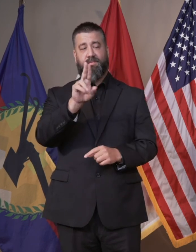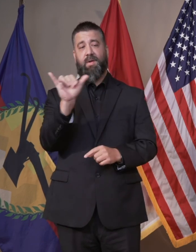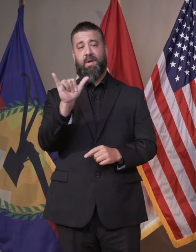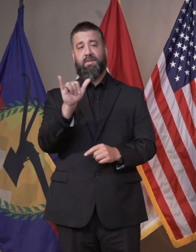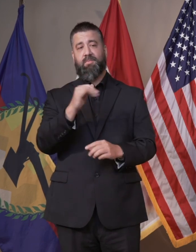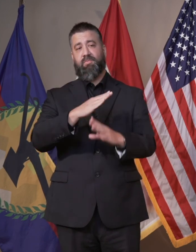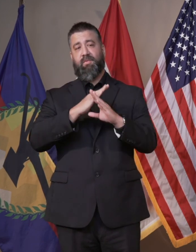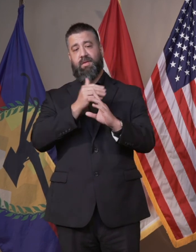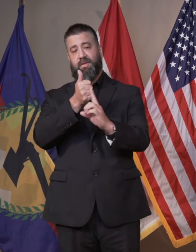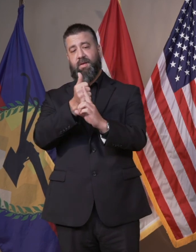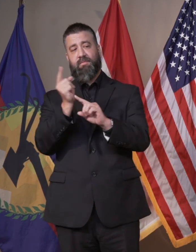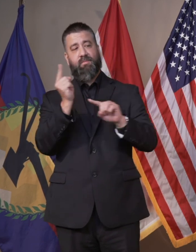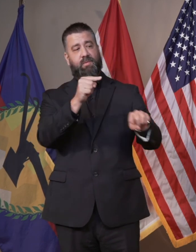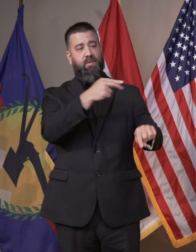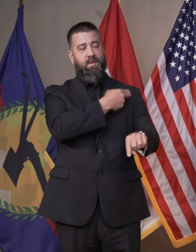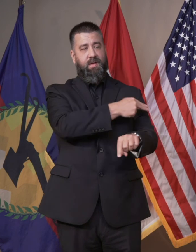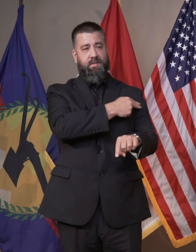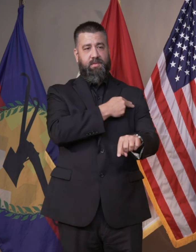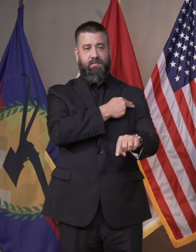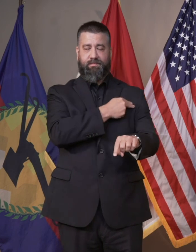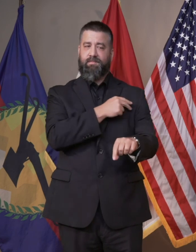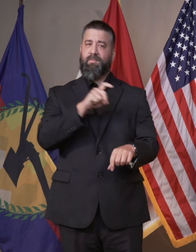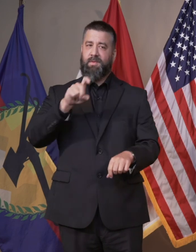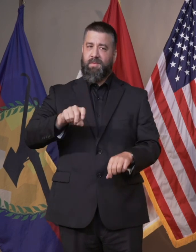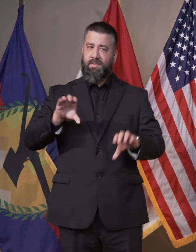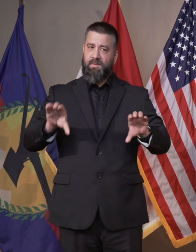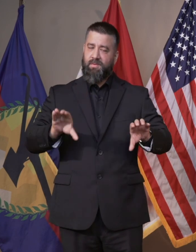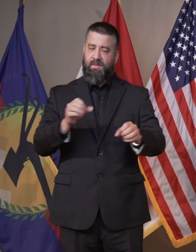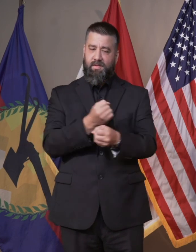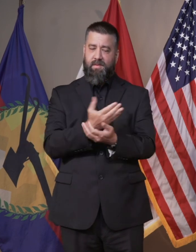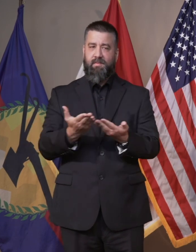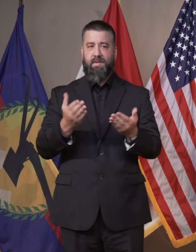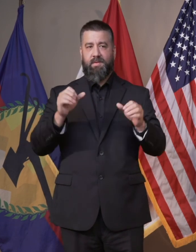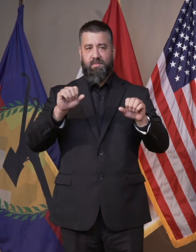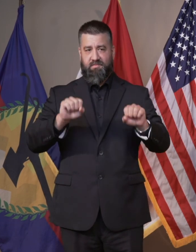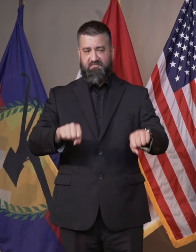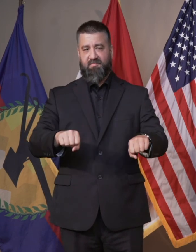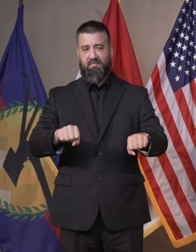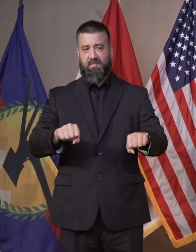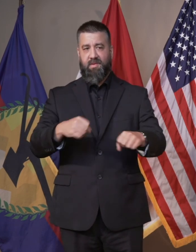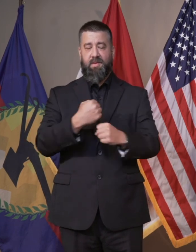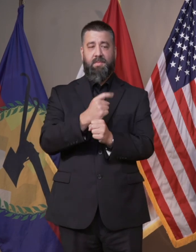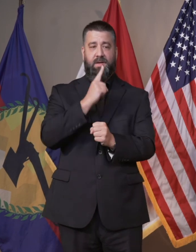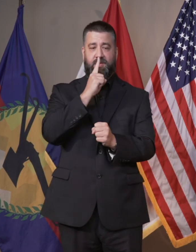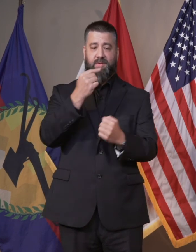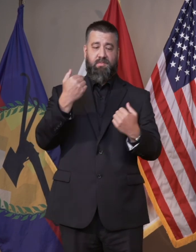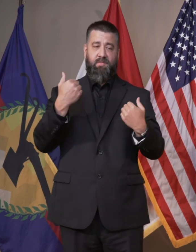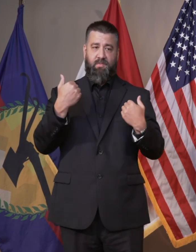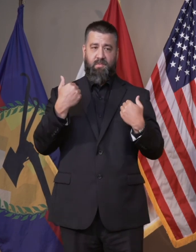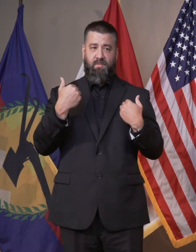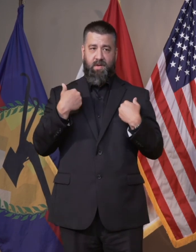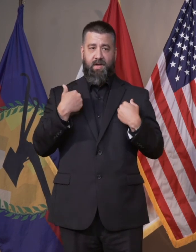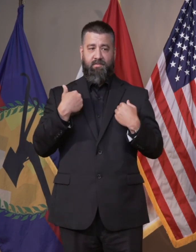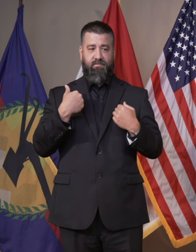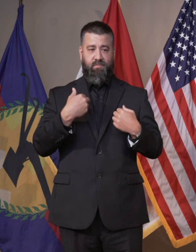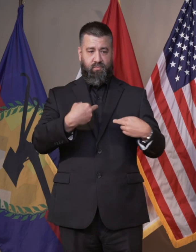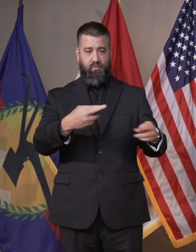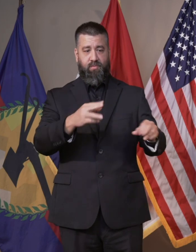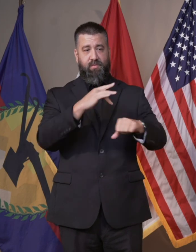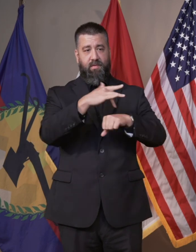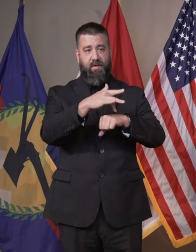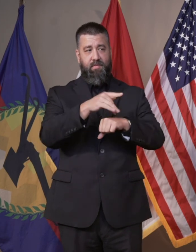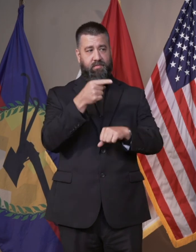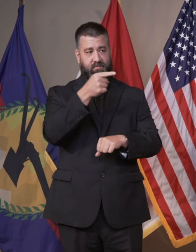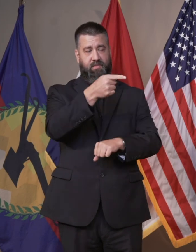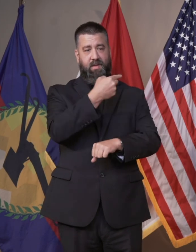of our hospitals. We must do everything we can to make sure that we have capacity for COVID-19